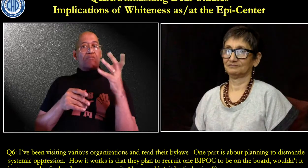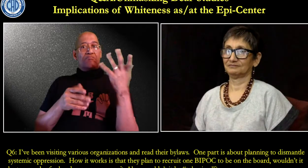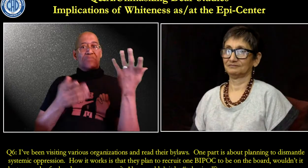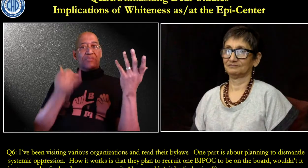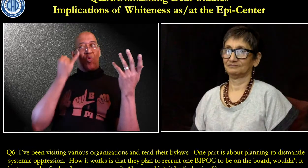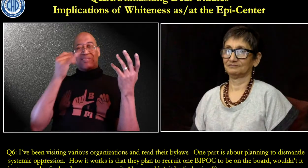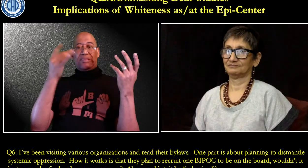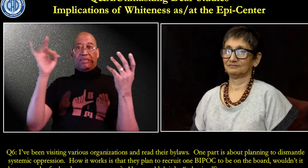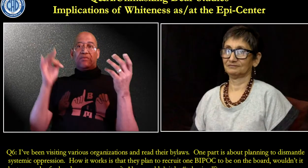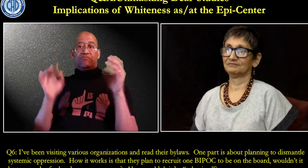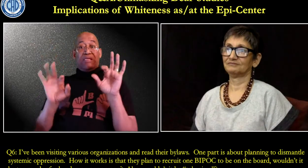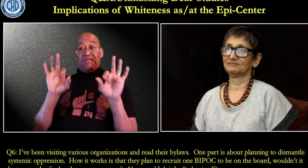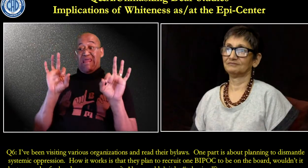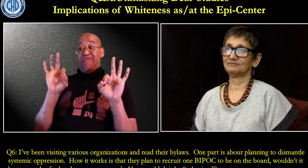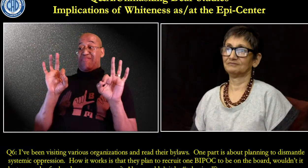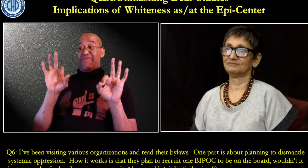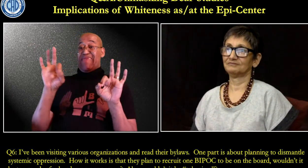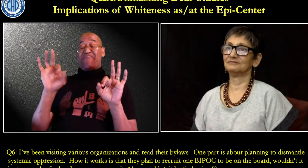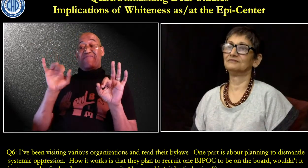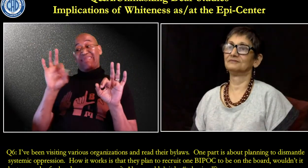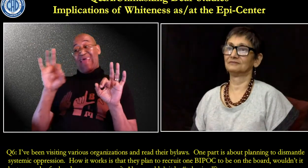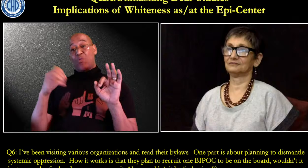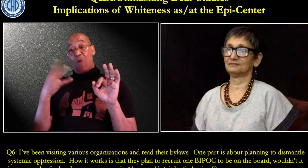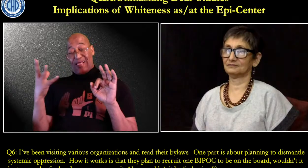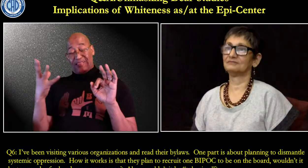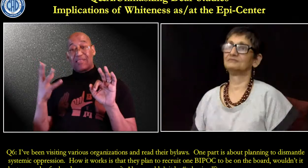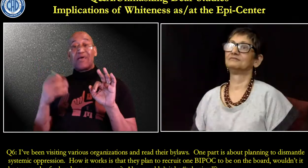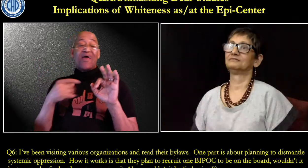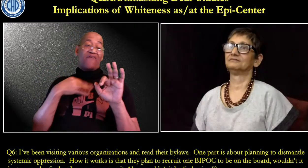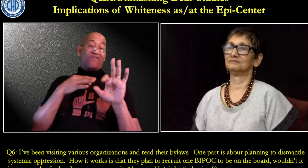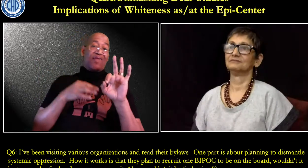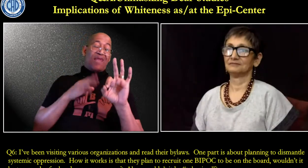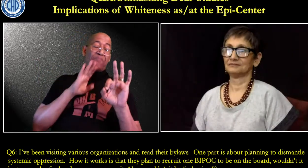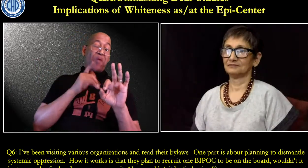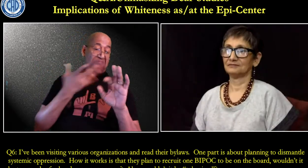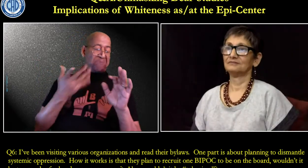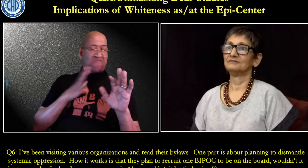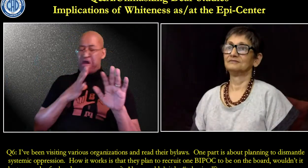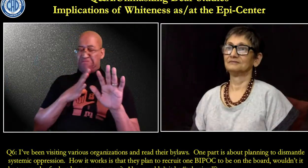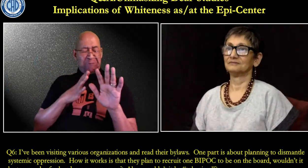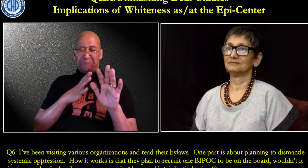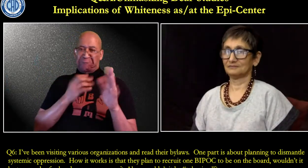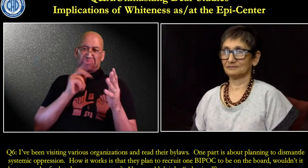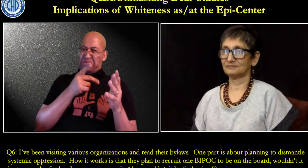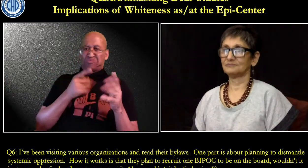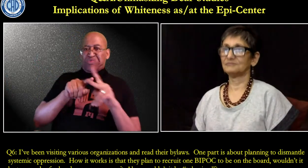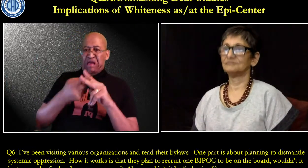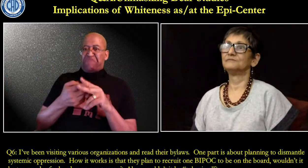Meaning, BIPOC, you know, if it's 18 total, there needs to be